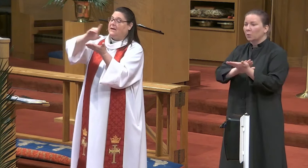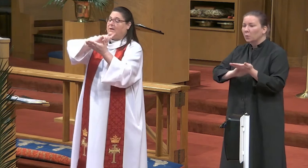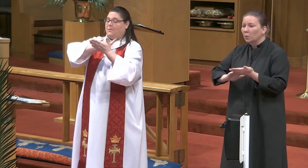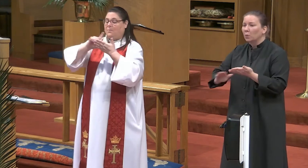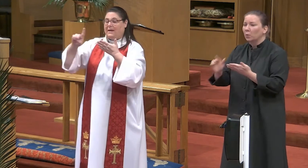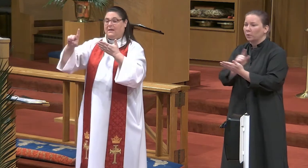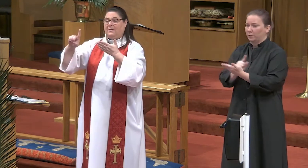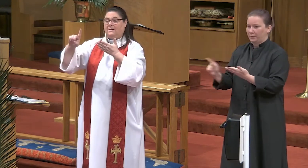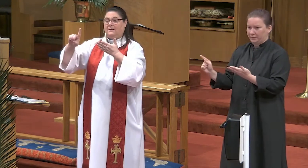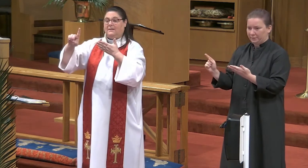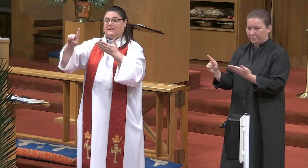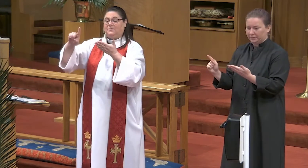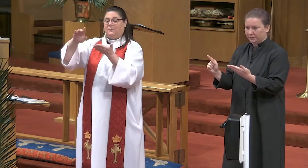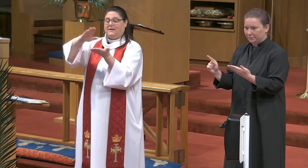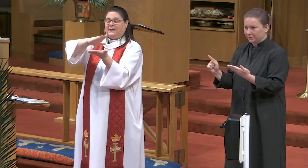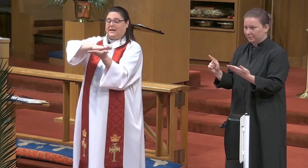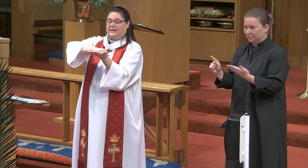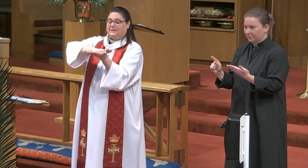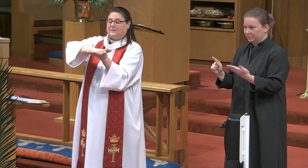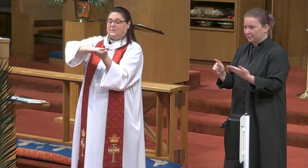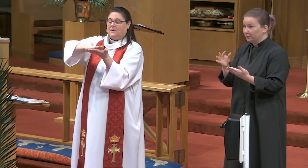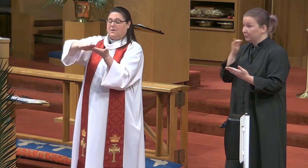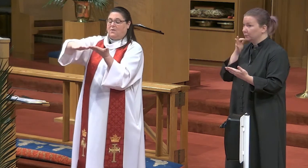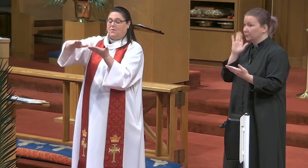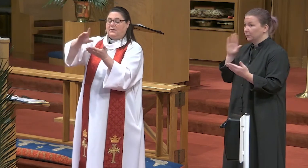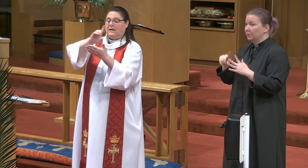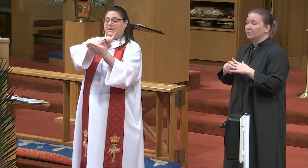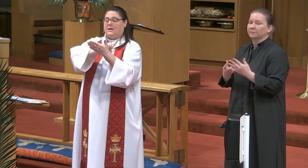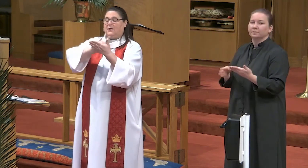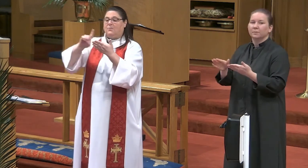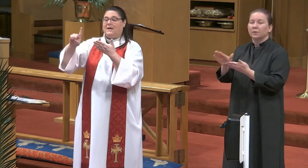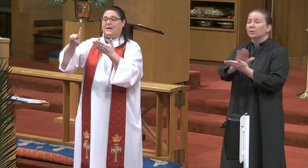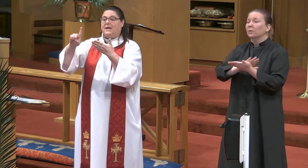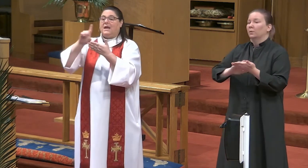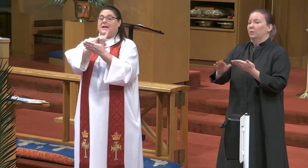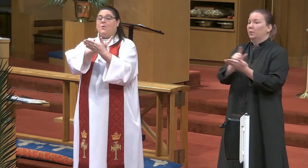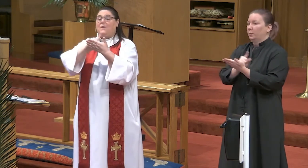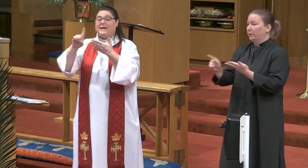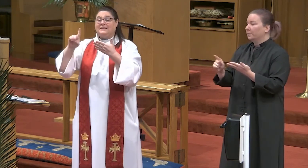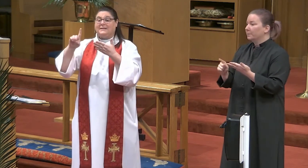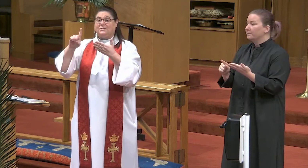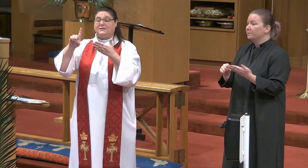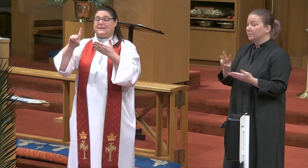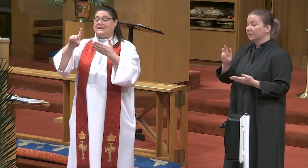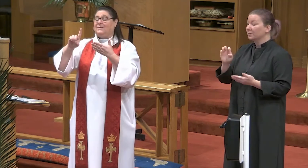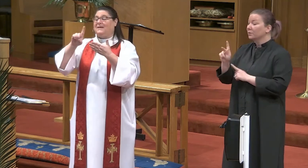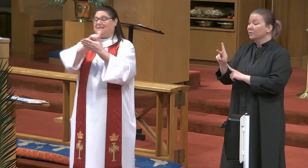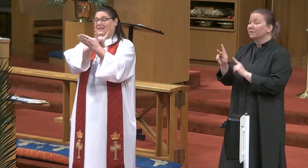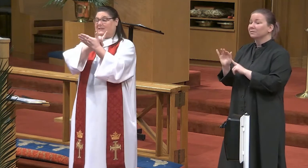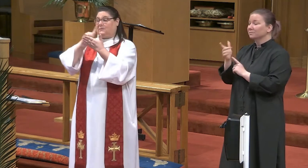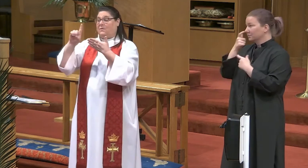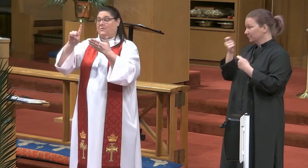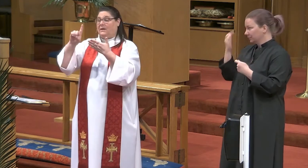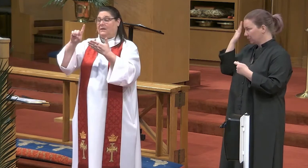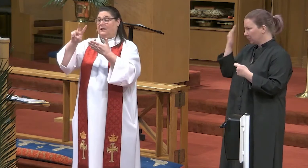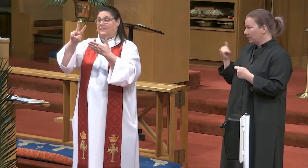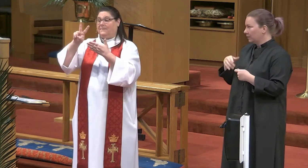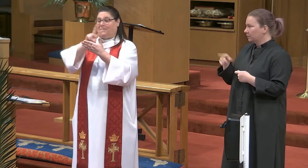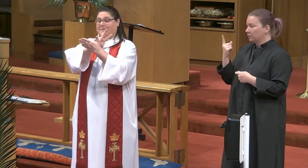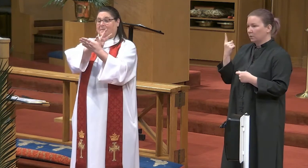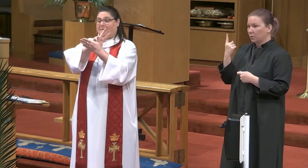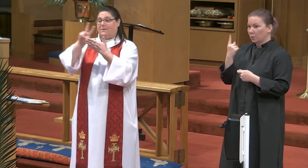Holy week. That's what we're about to head into. Holy week. Now, week is an interesting thing because this is 1